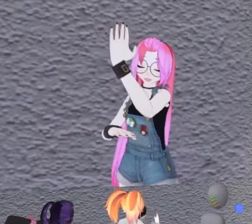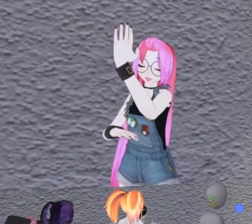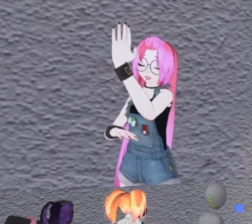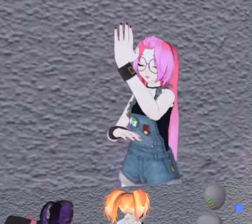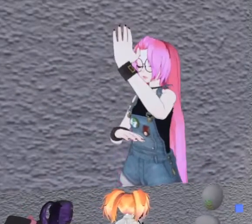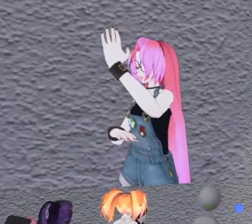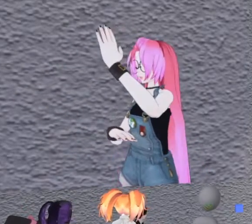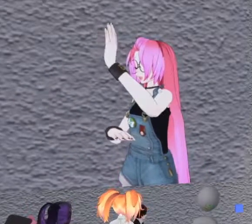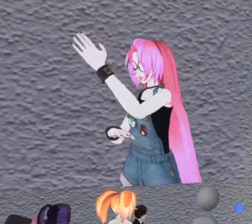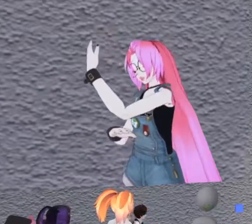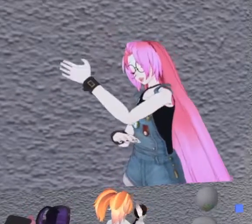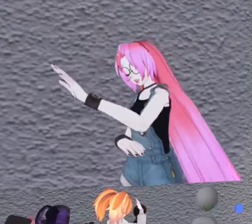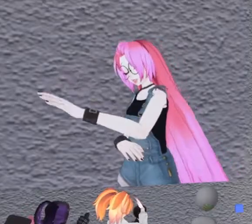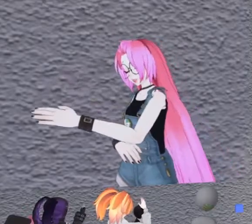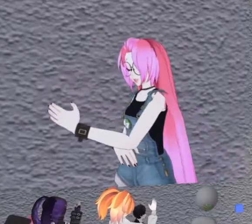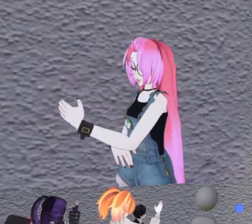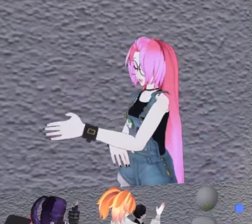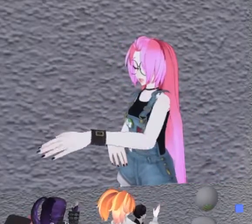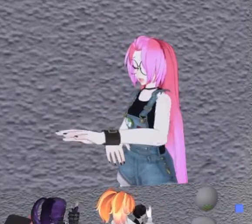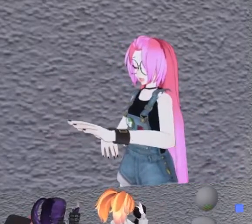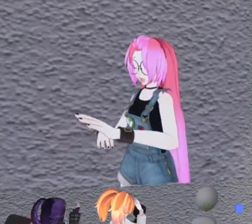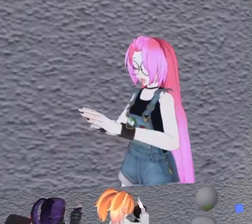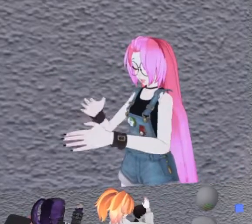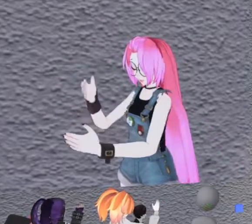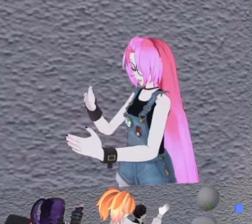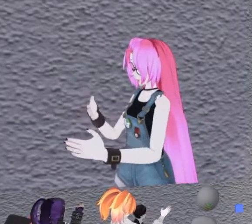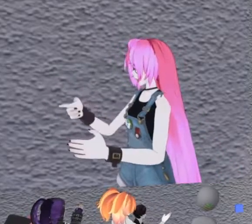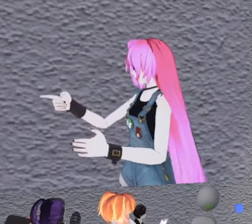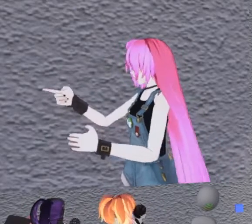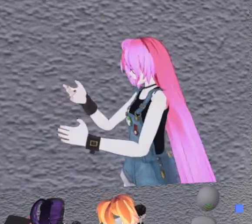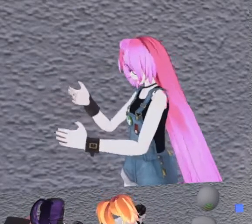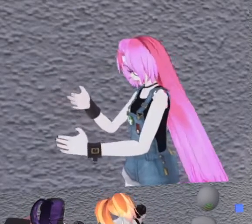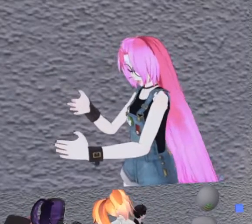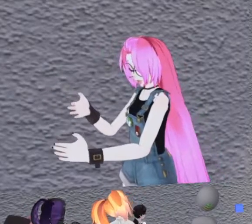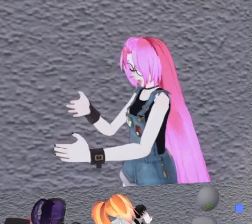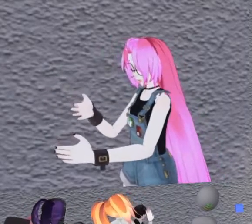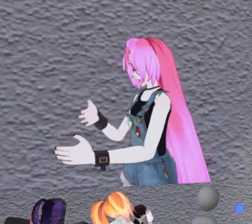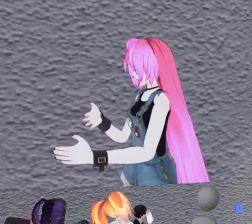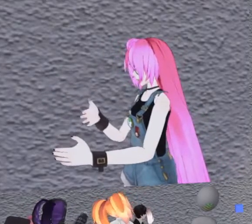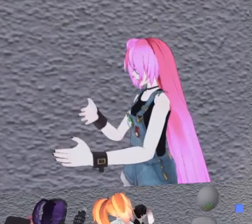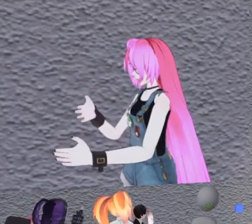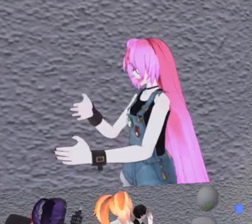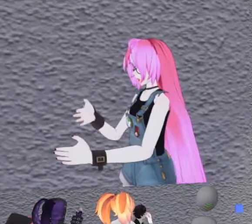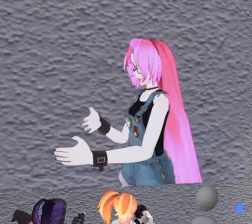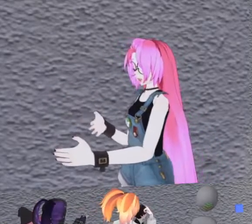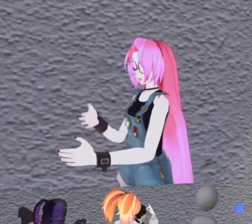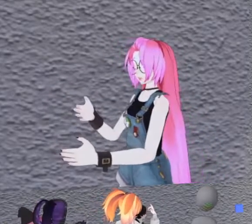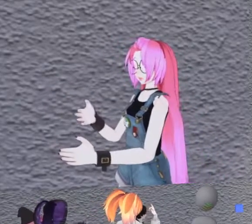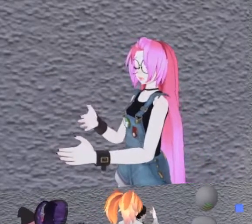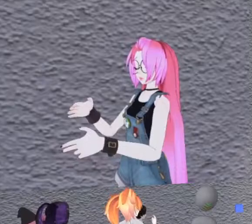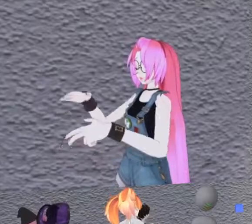tree, so it's like the trees are being cut down. I've seen. That's how I've always signed it. Wood.